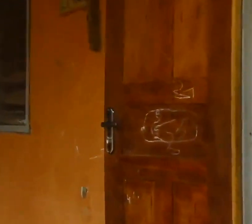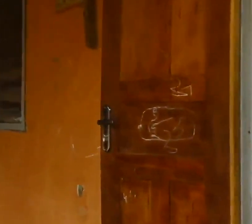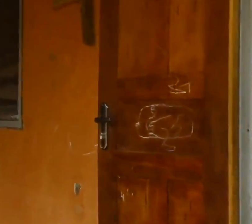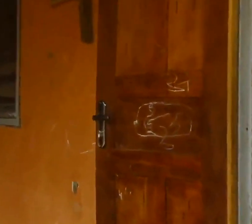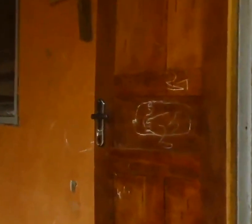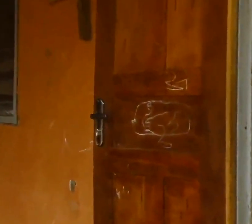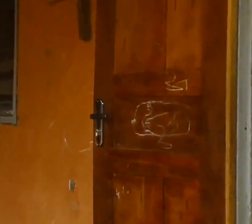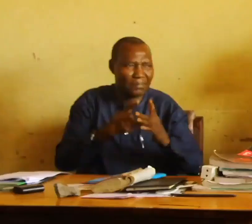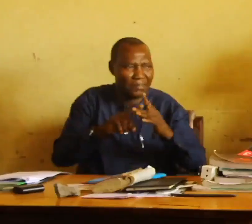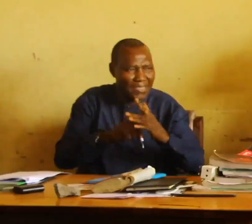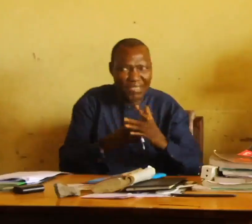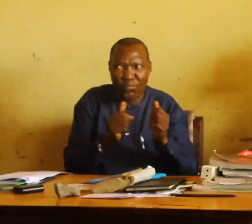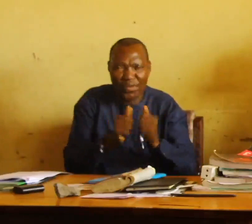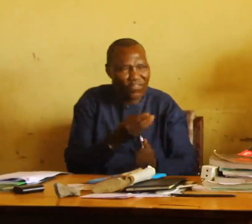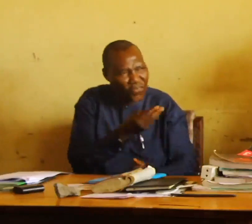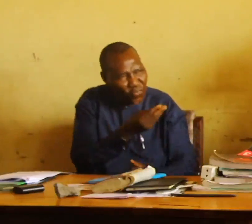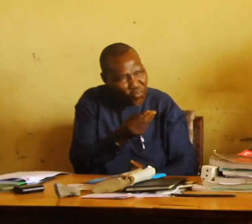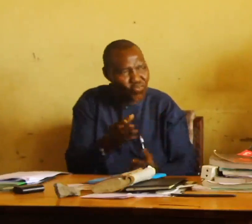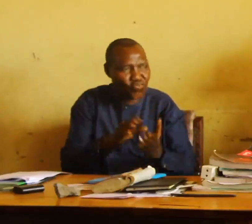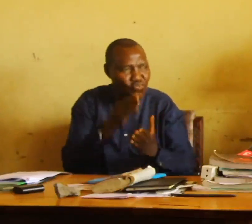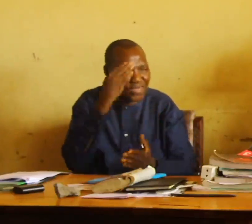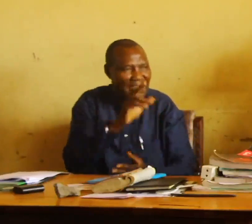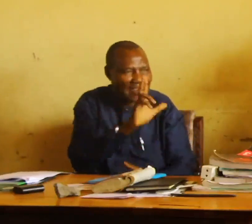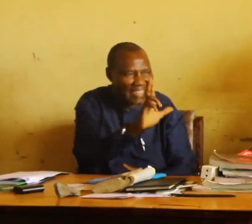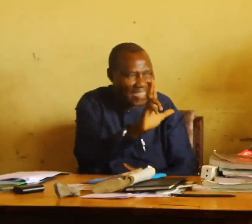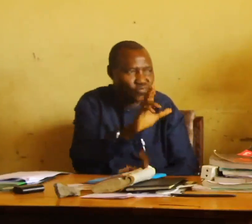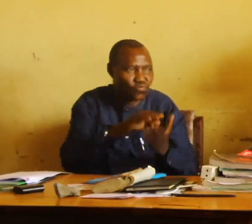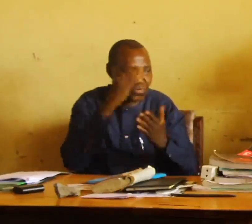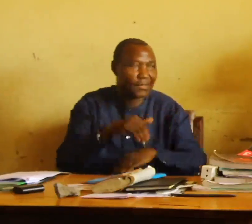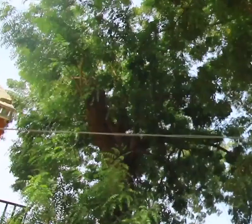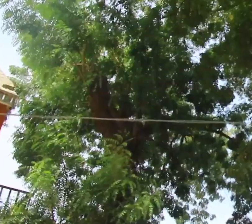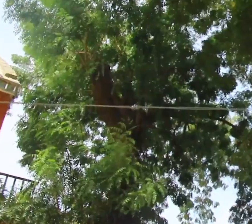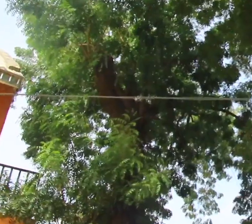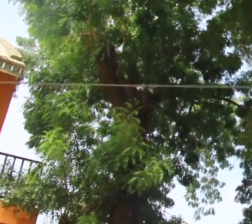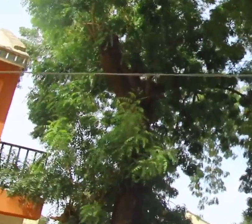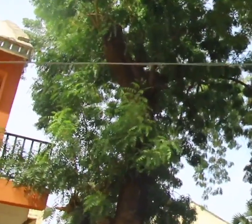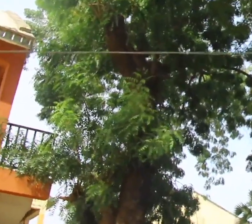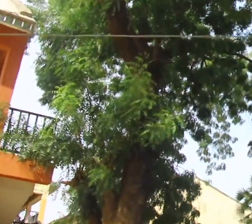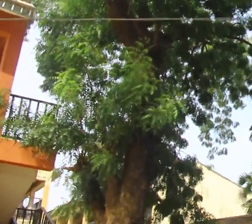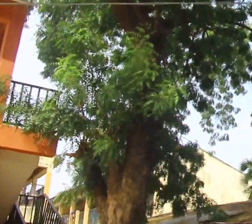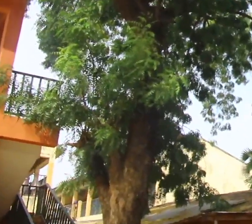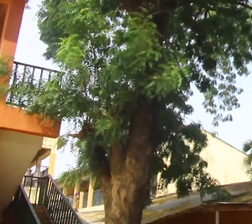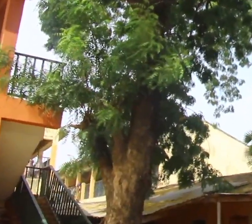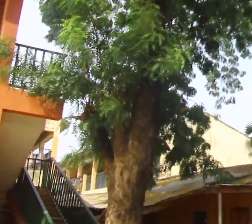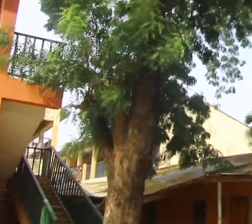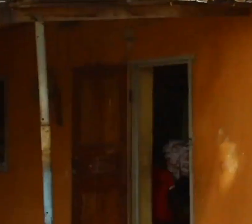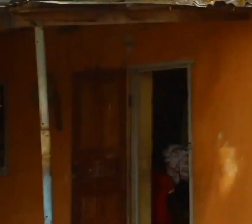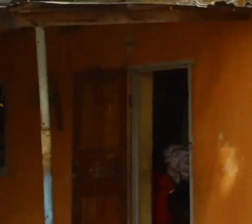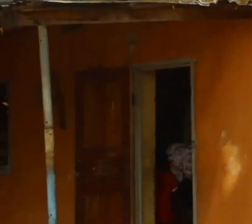And the school begins with just two students, about three of them. At the beginning, the school here has the one classroom that